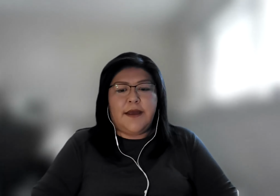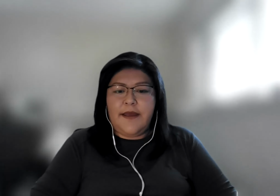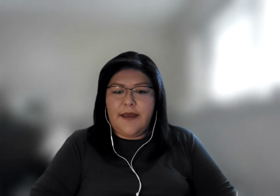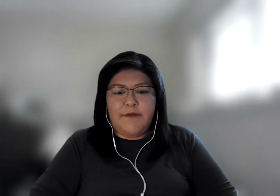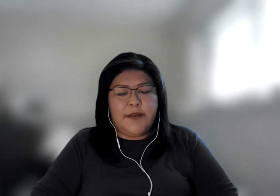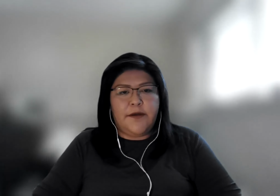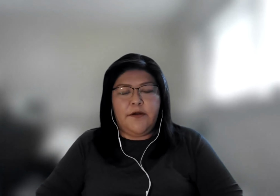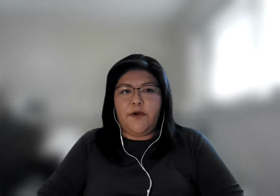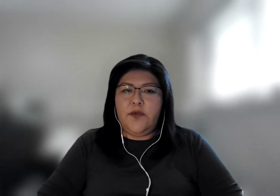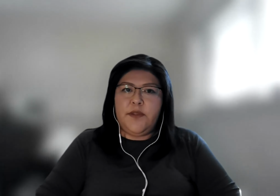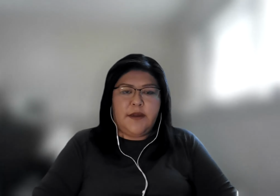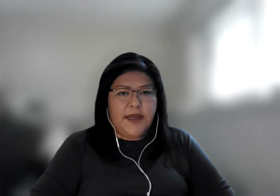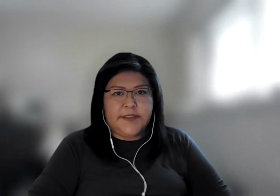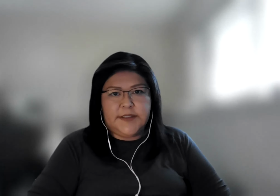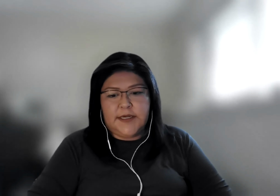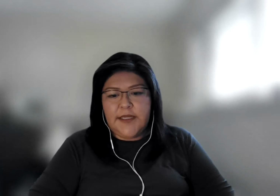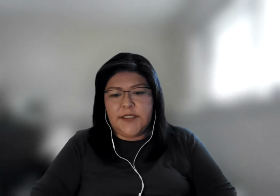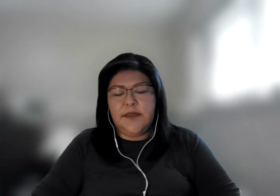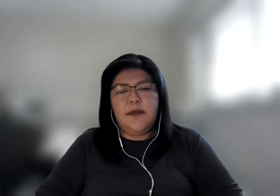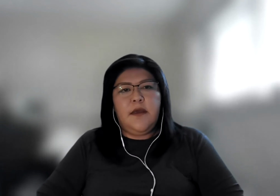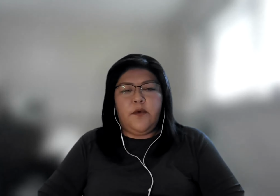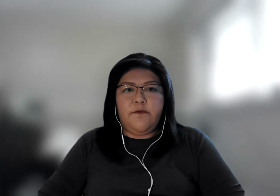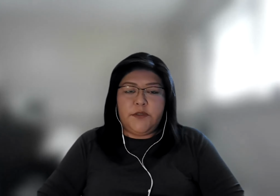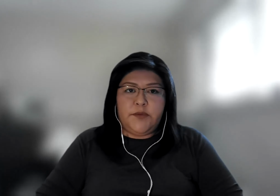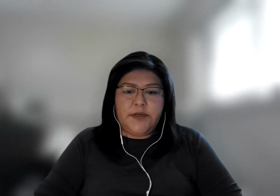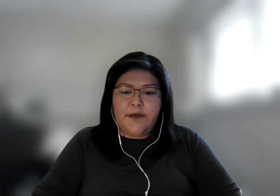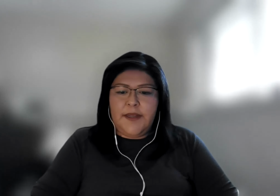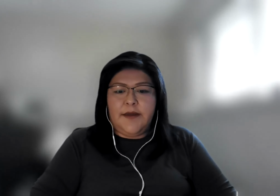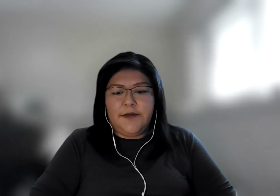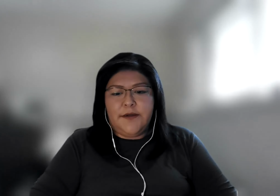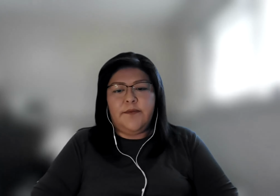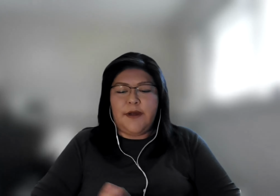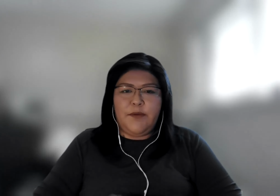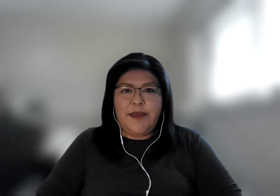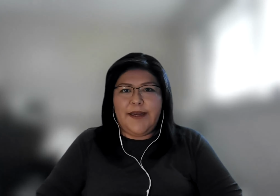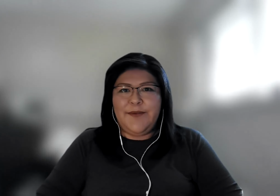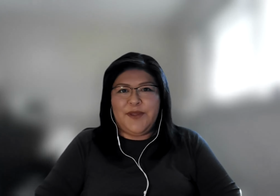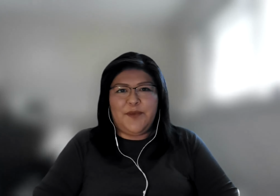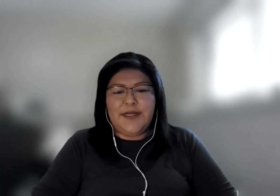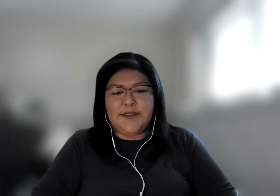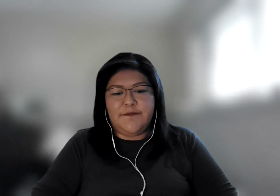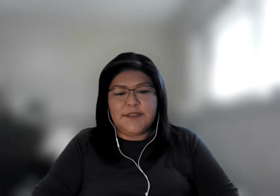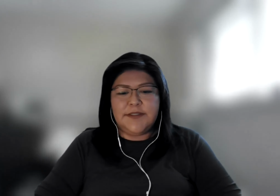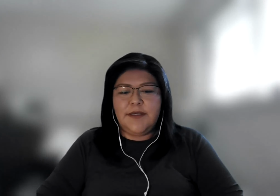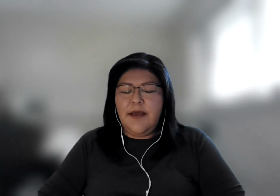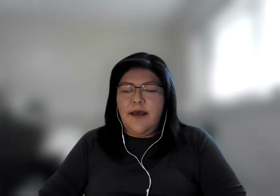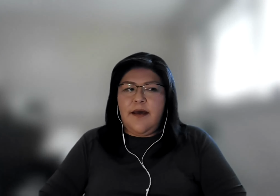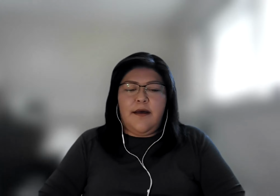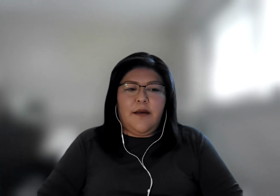and I have had the honor of working with the Area Agency on Aging, Workforce Boulder County under Robin Bohannon with Community